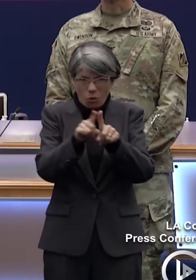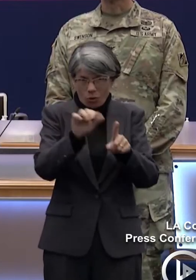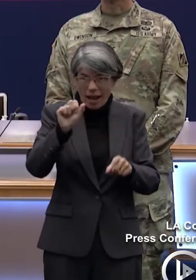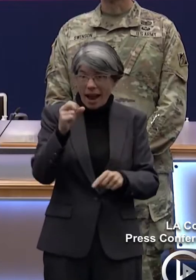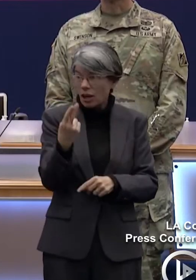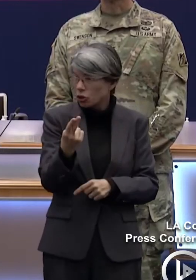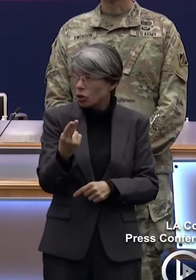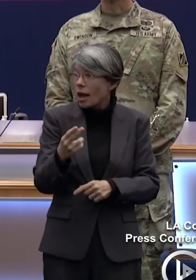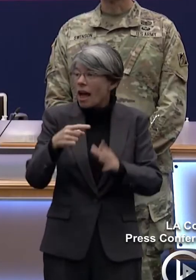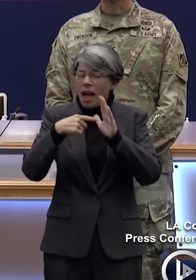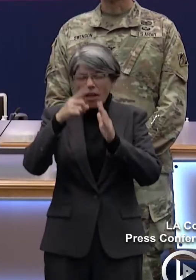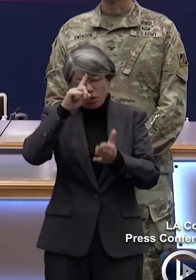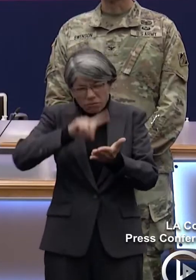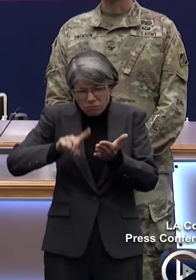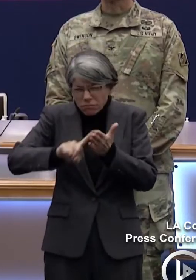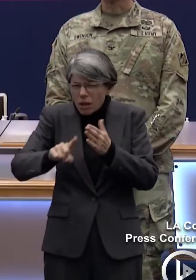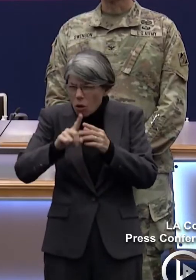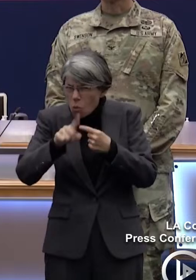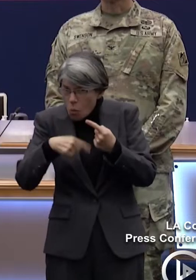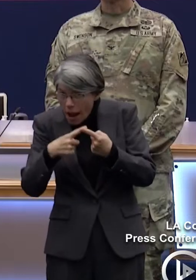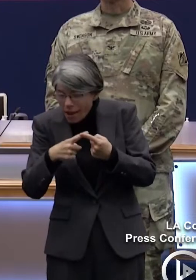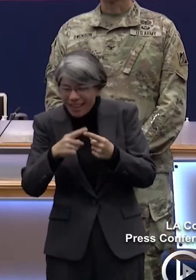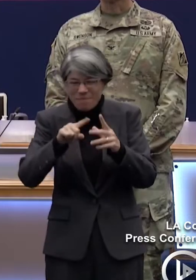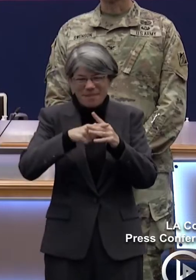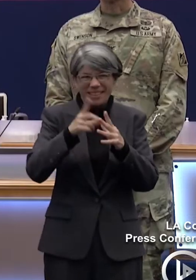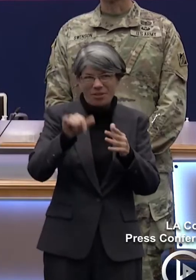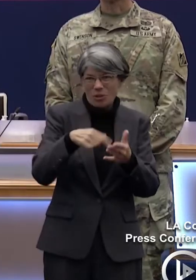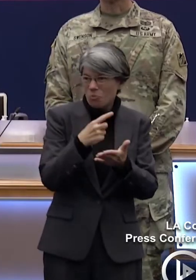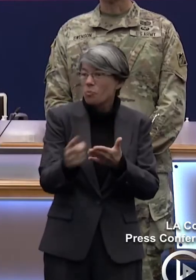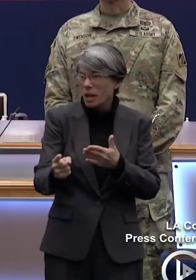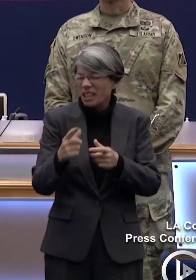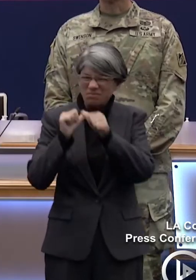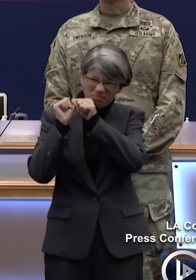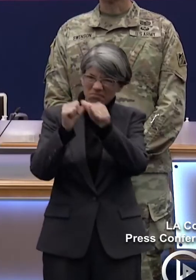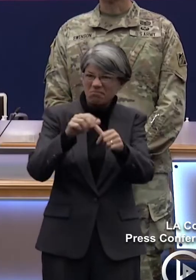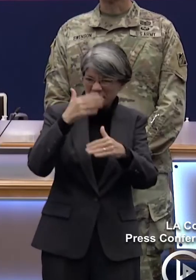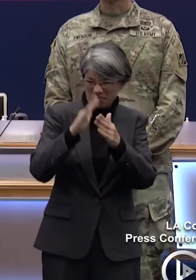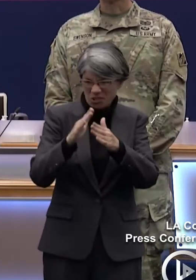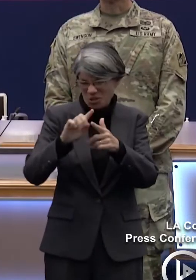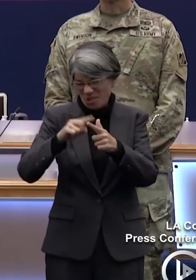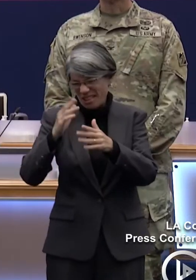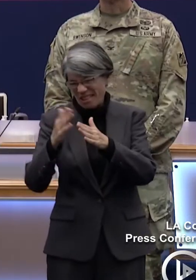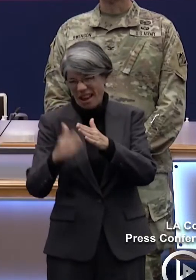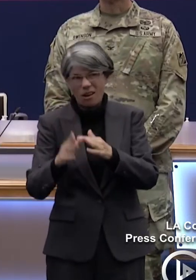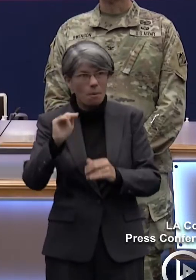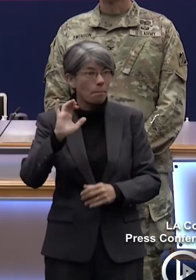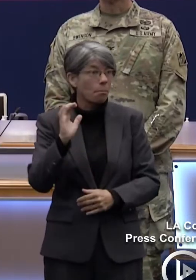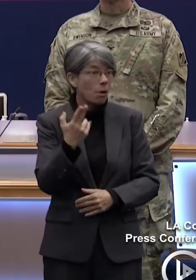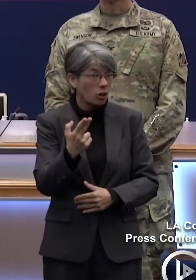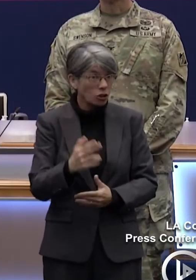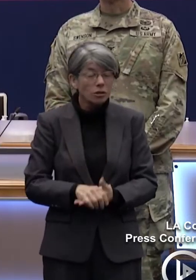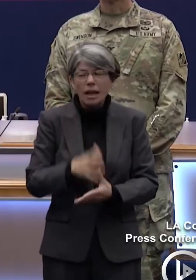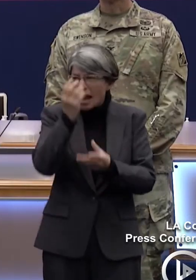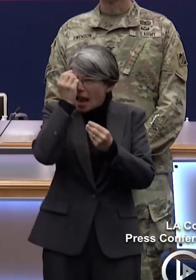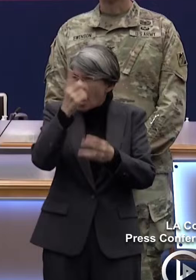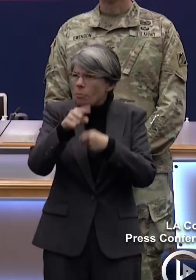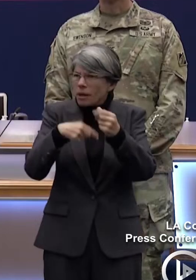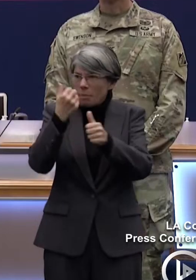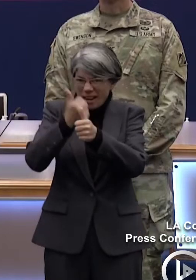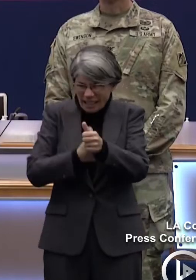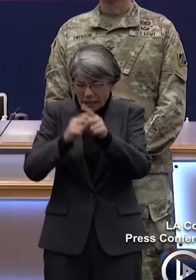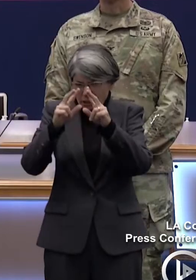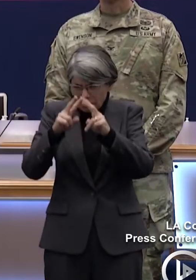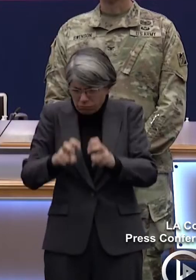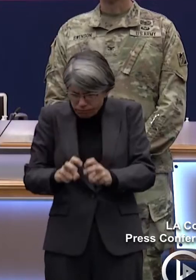The sampling is scheduled to begin this week, and it will continue through March. Information on each